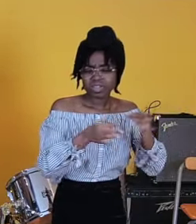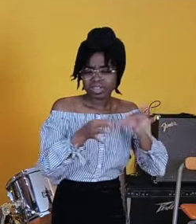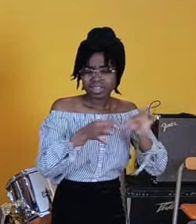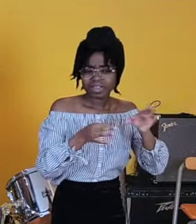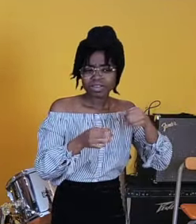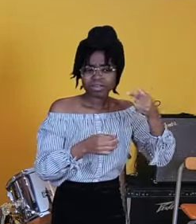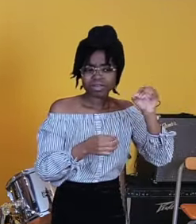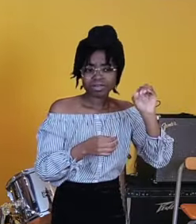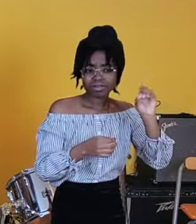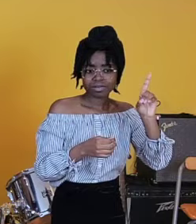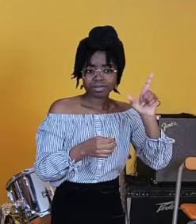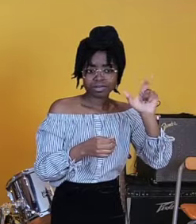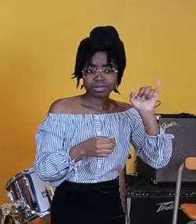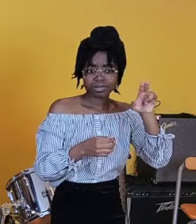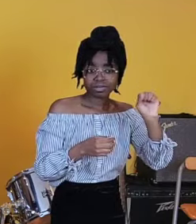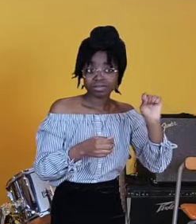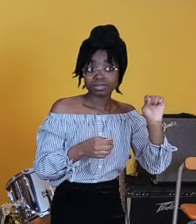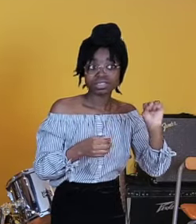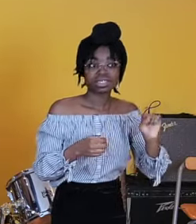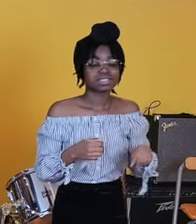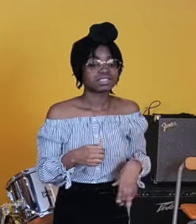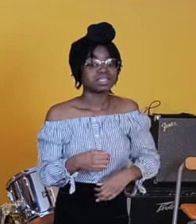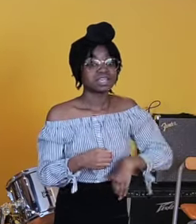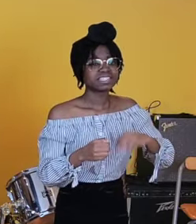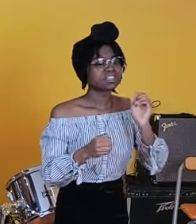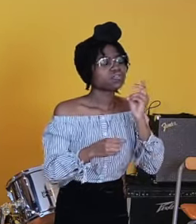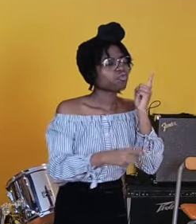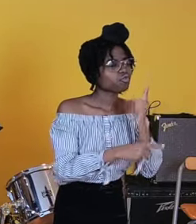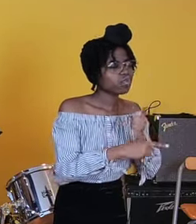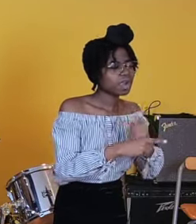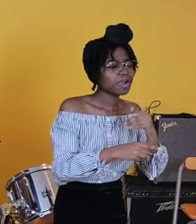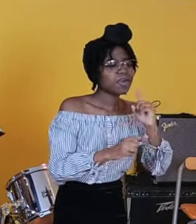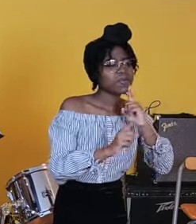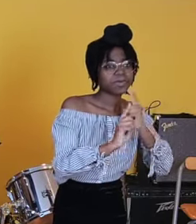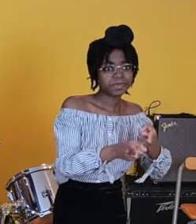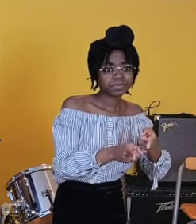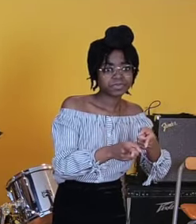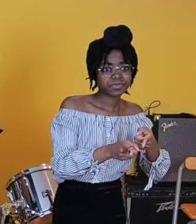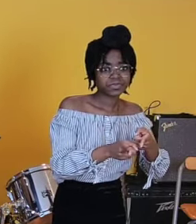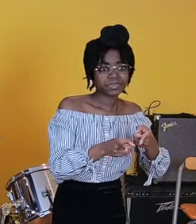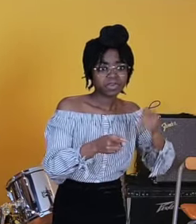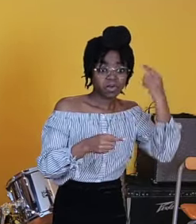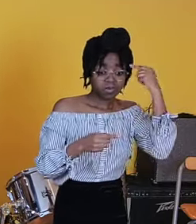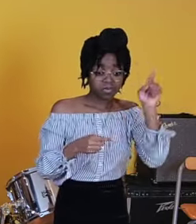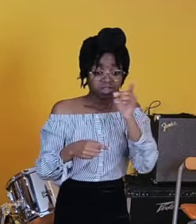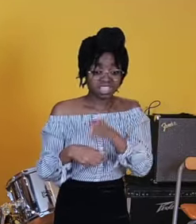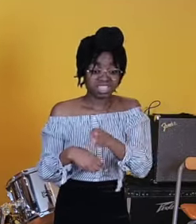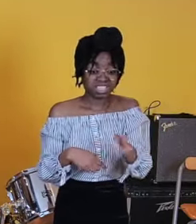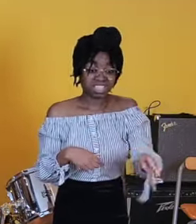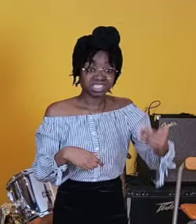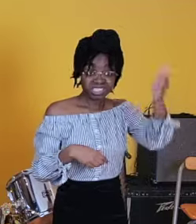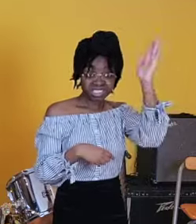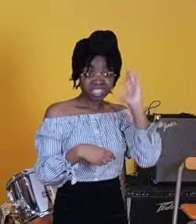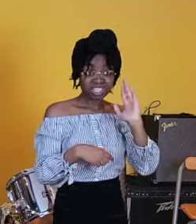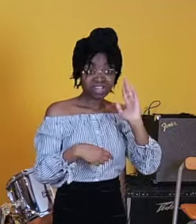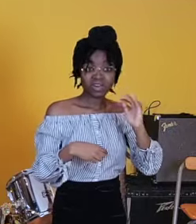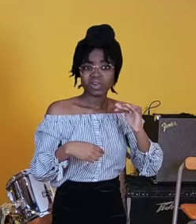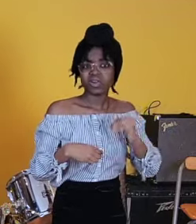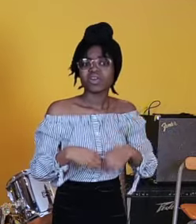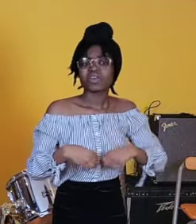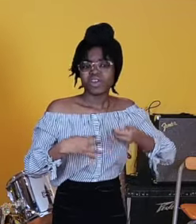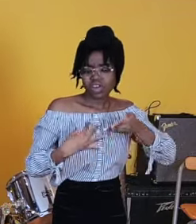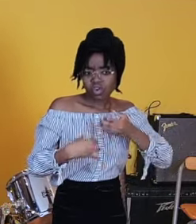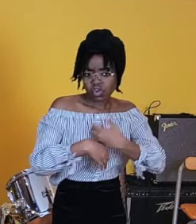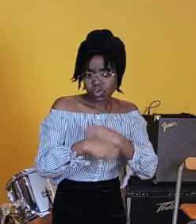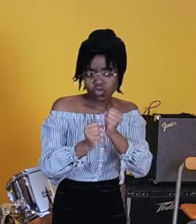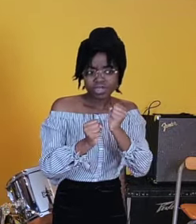this morning is what? It's a proper response to the things of God, which produces obedience and